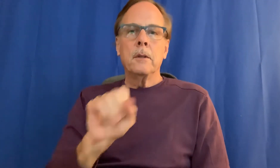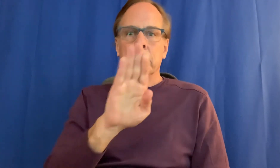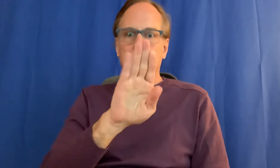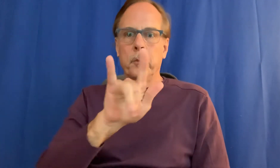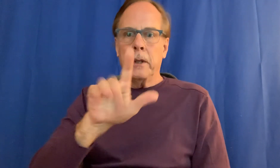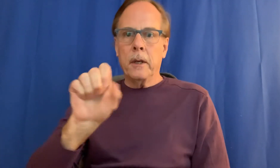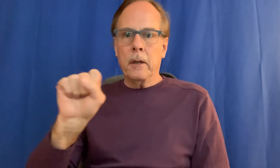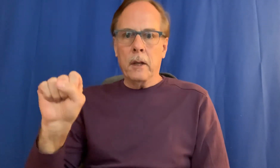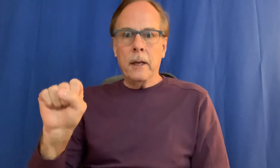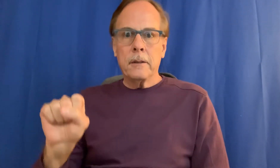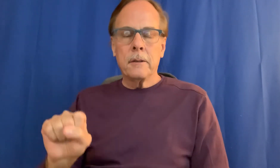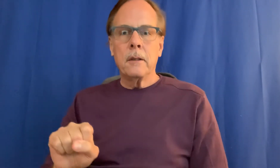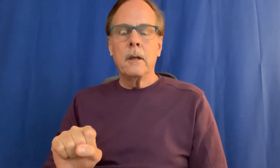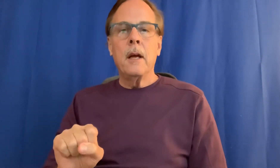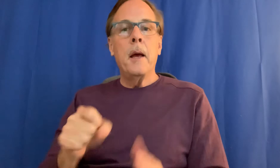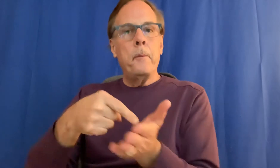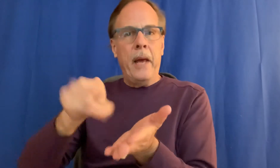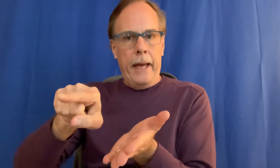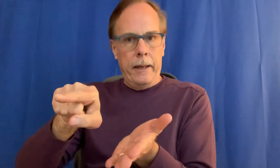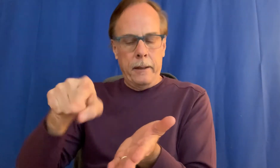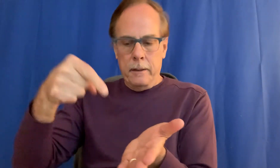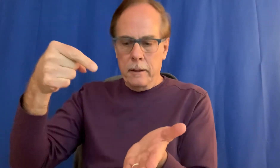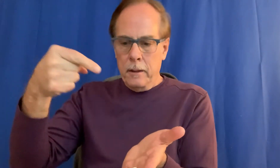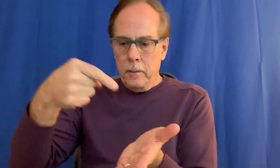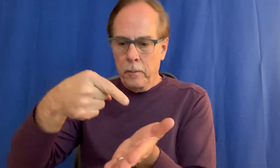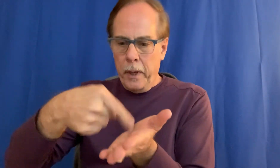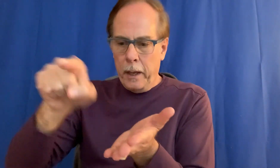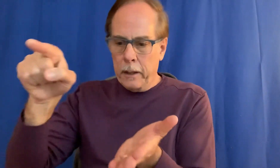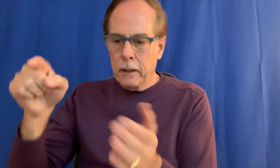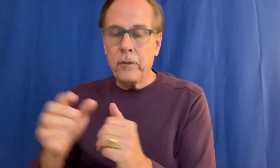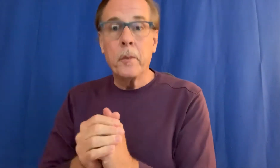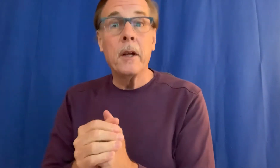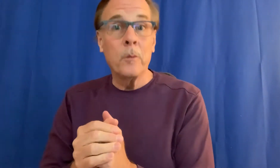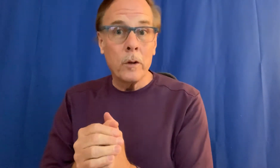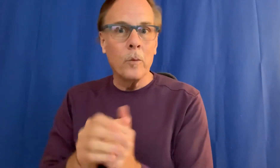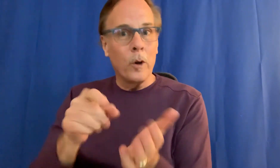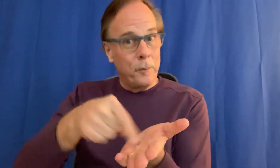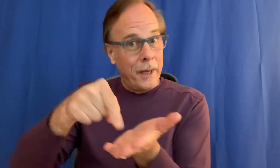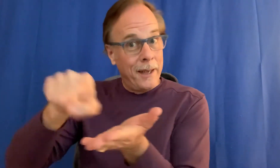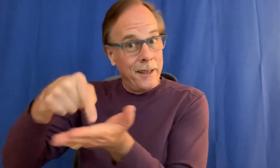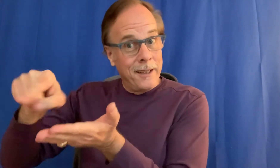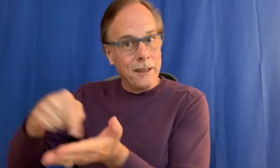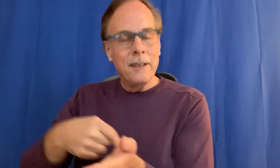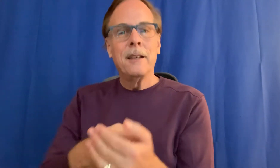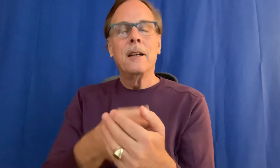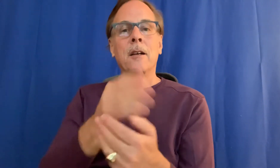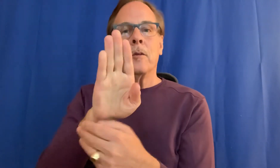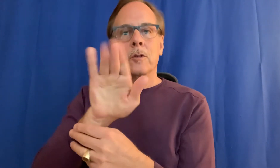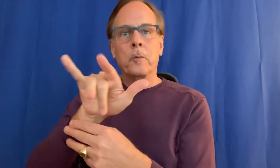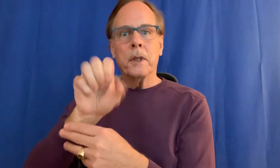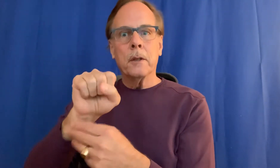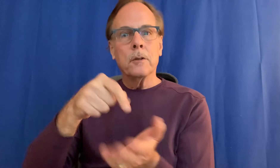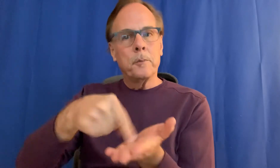So B-I-L-S, pay. And if you're paying more than one, pay. So bills,